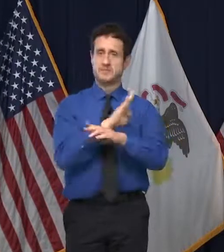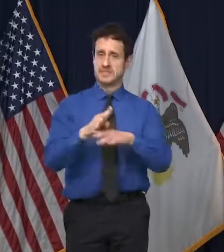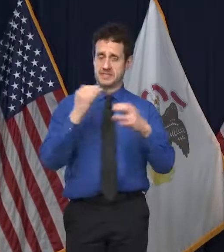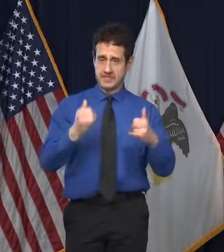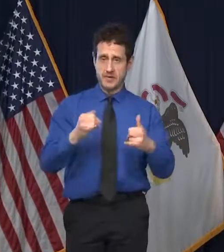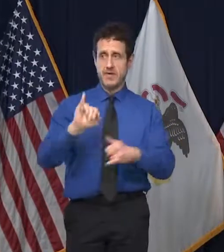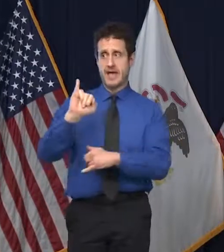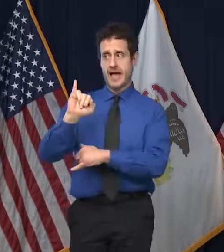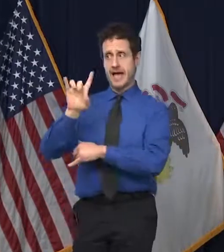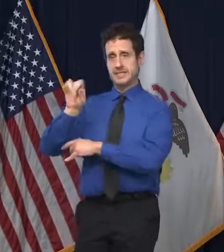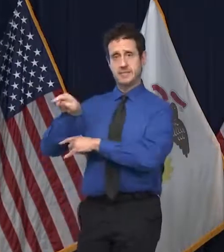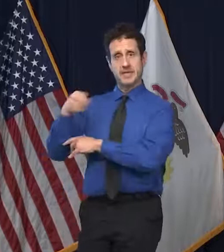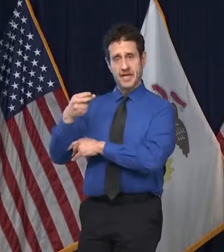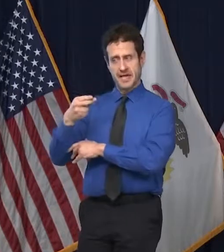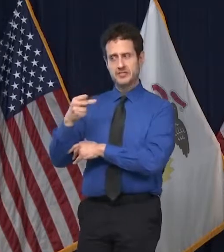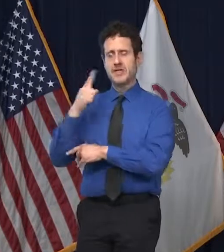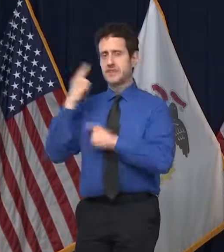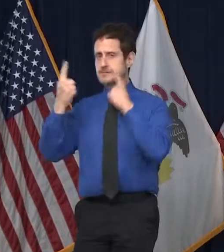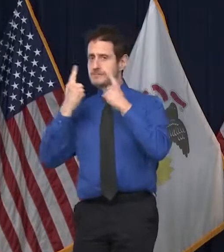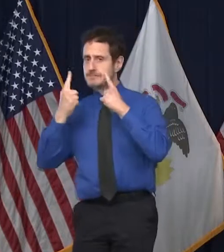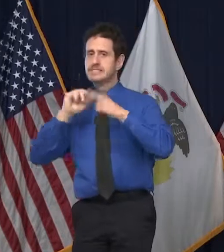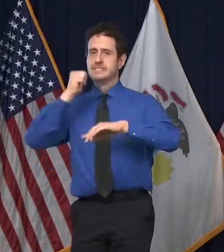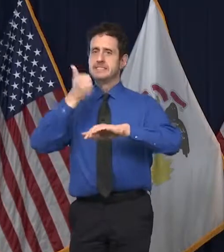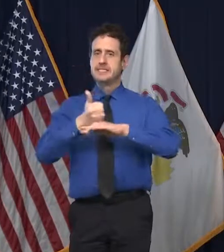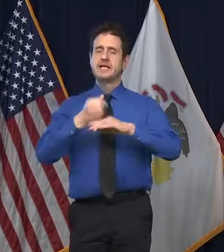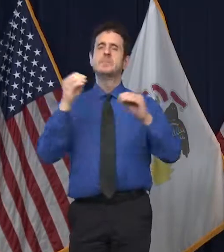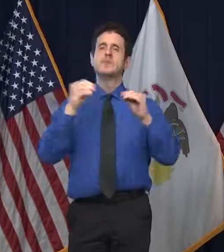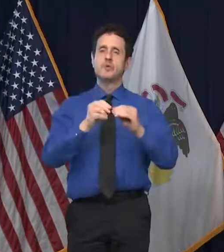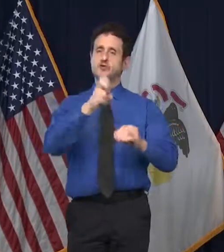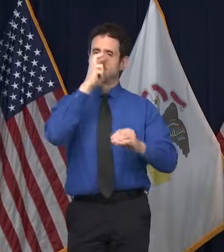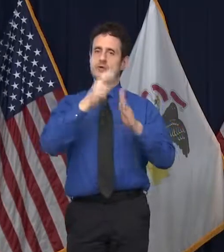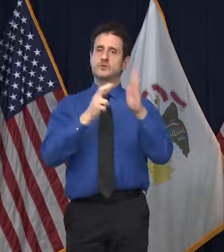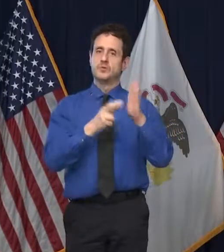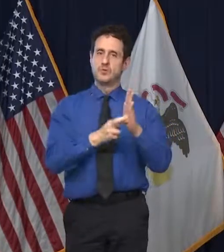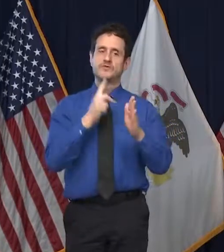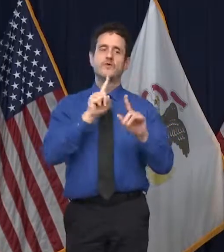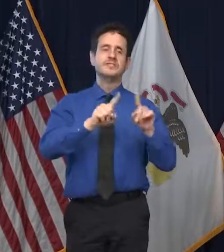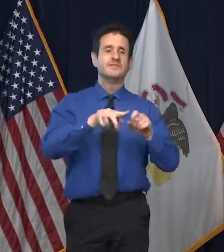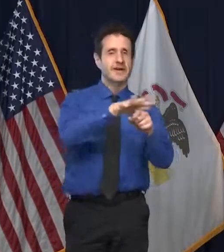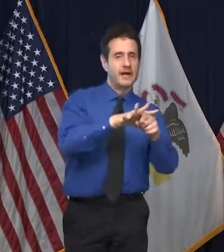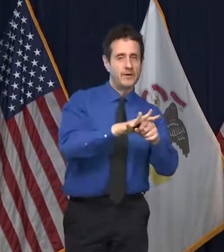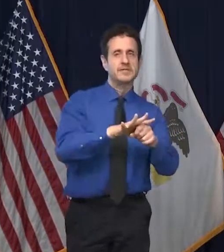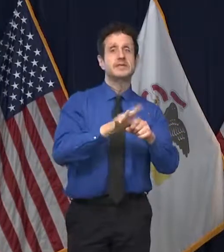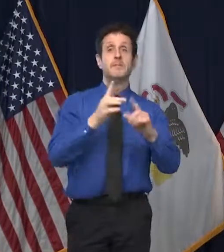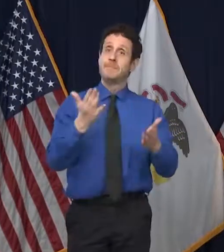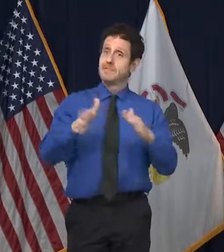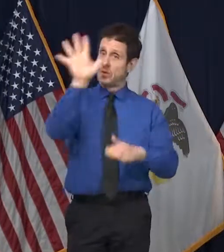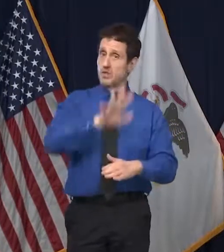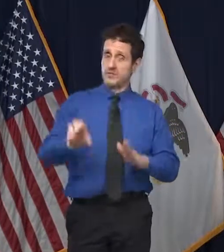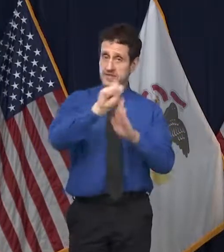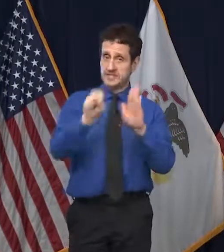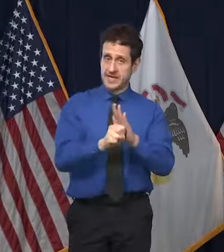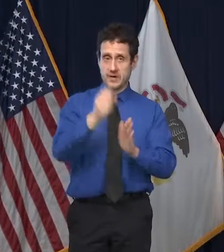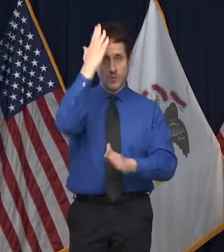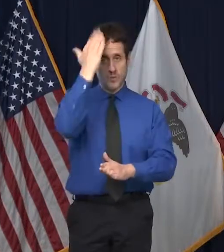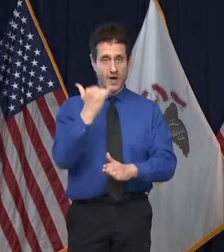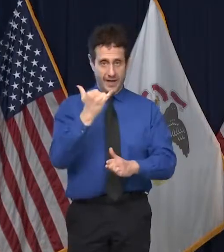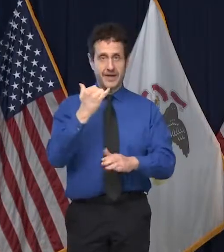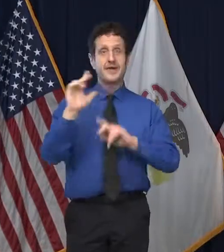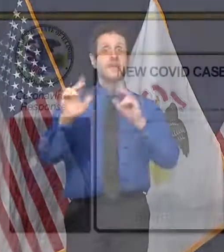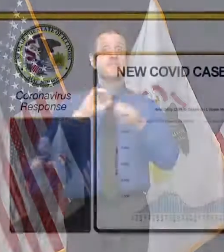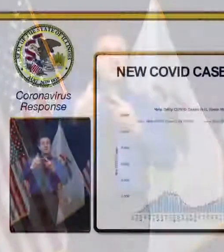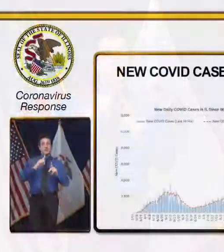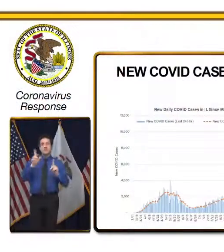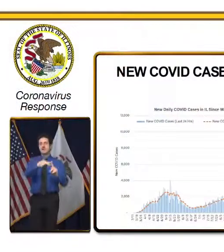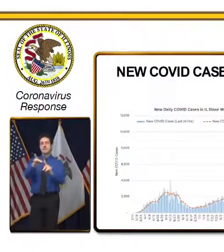looking at proposing further regional and statewide restrictions because the rise in cases and hospitalizations